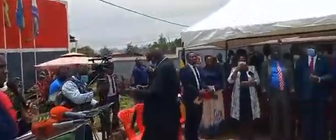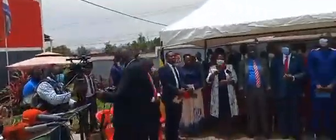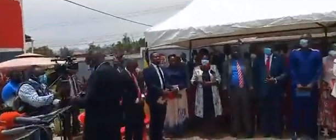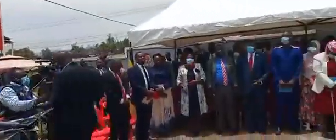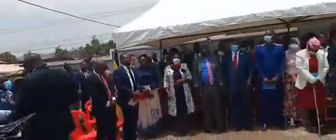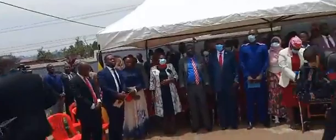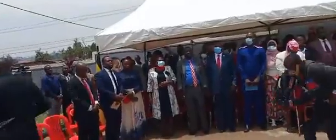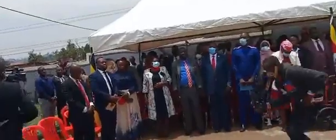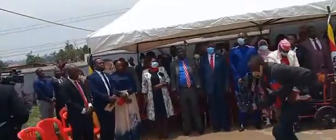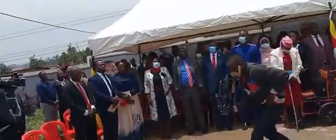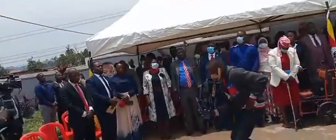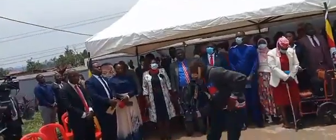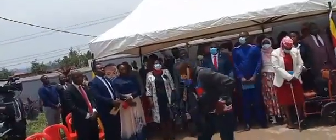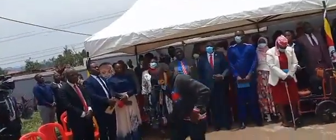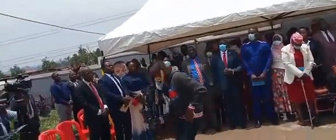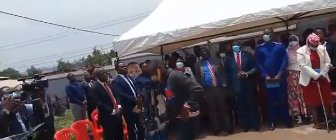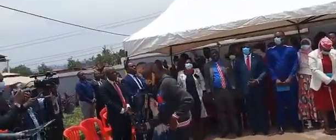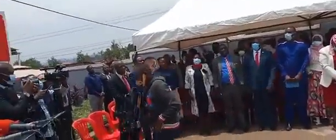hands.